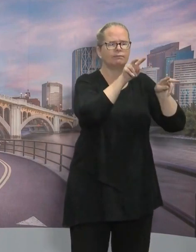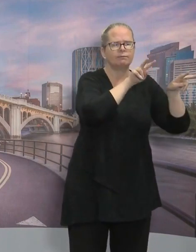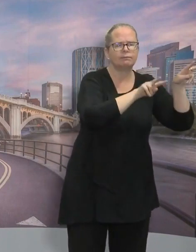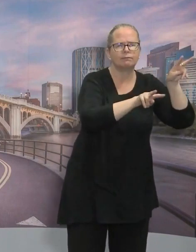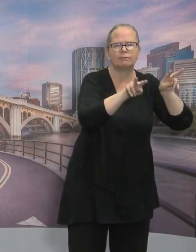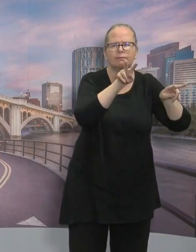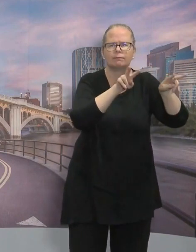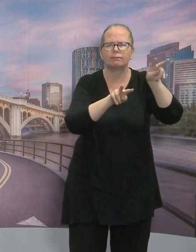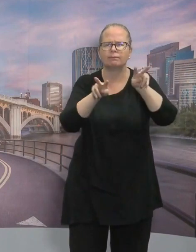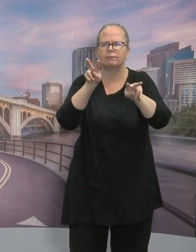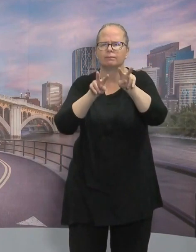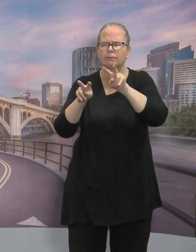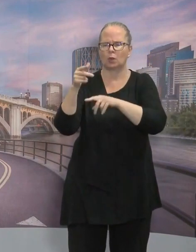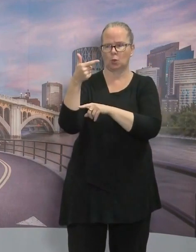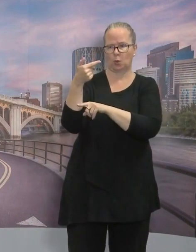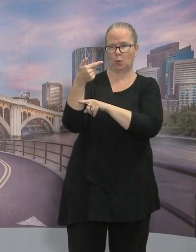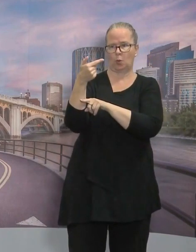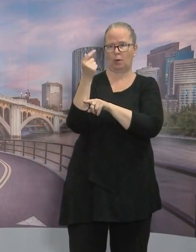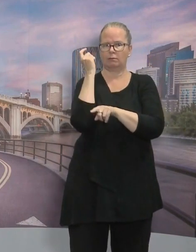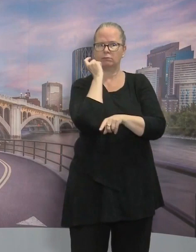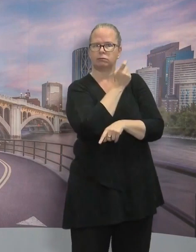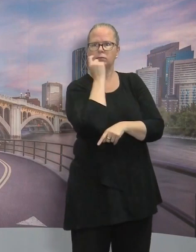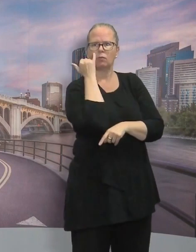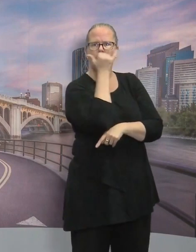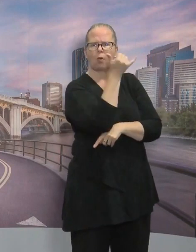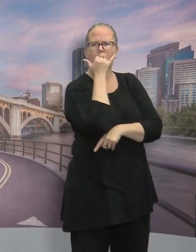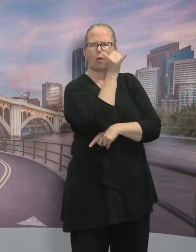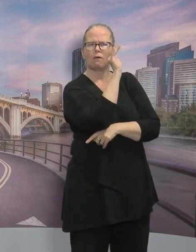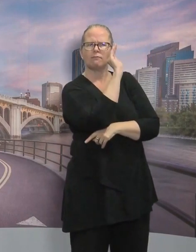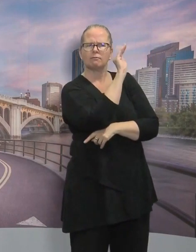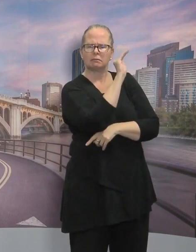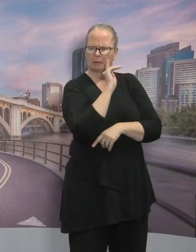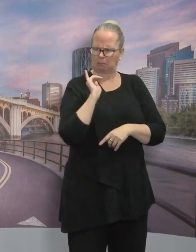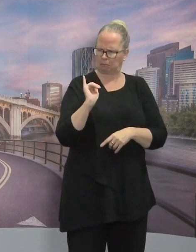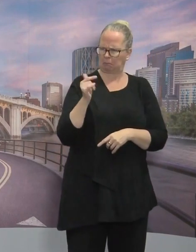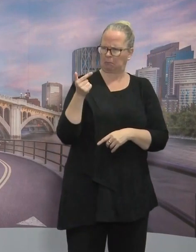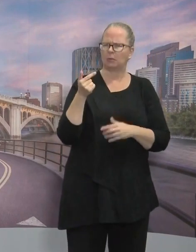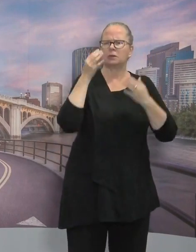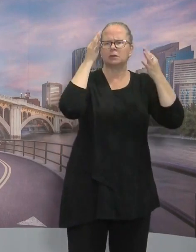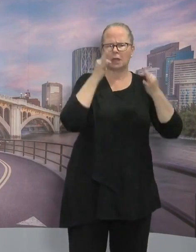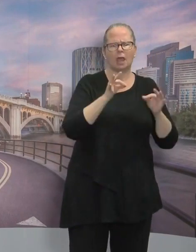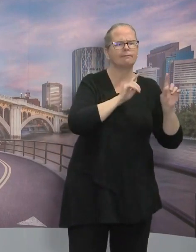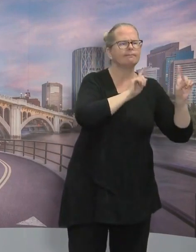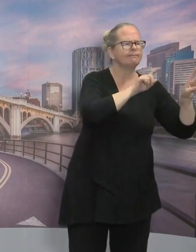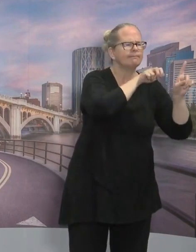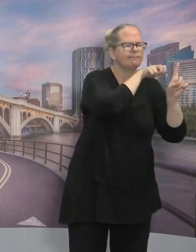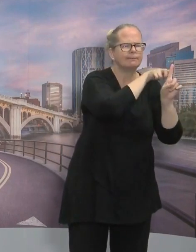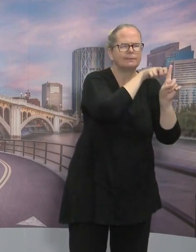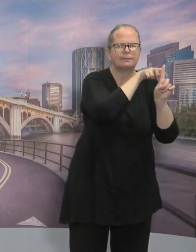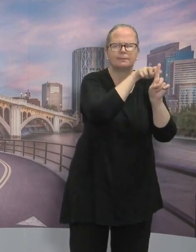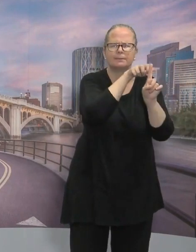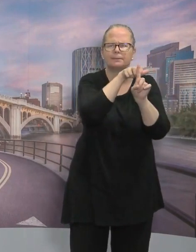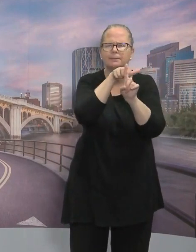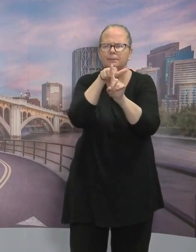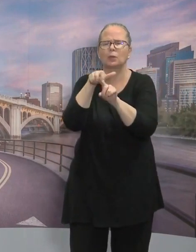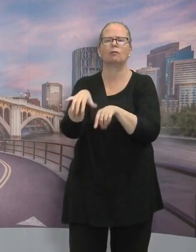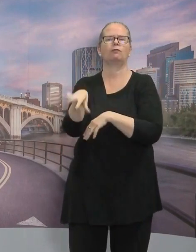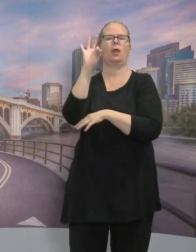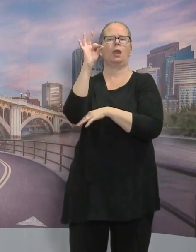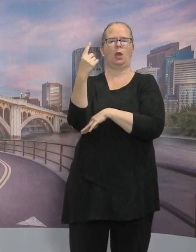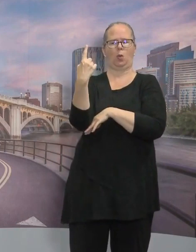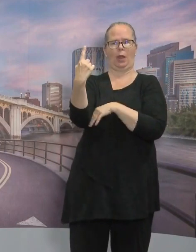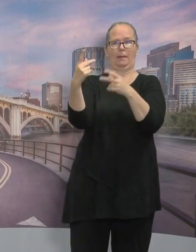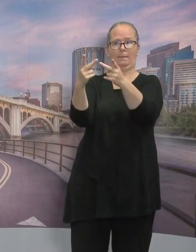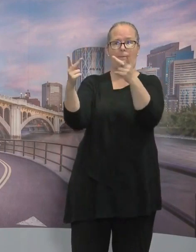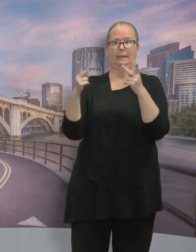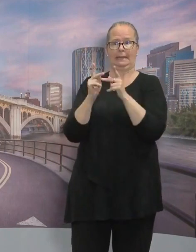and conducted 32 inspections. Through all of these inspections, only 1 location was found not adhering